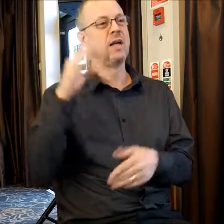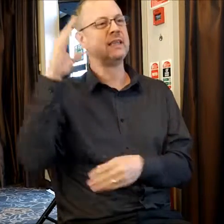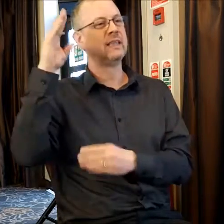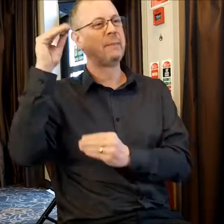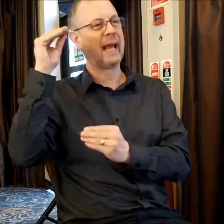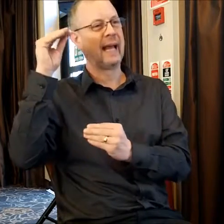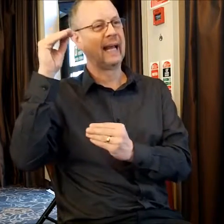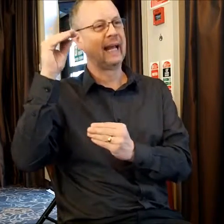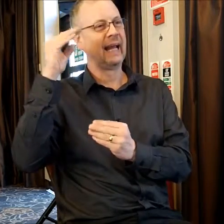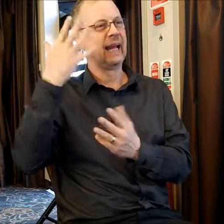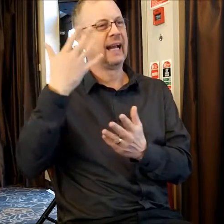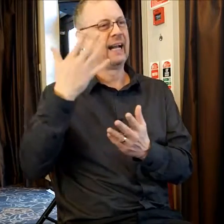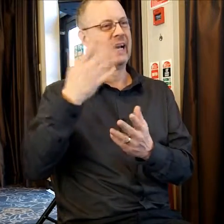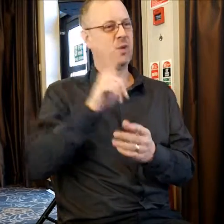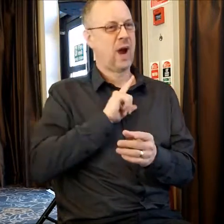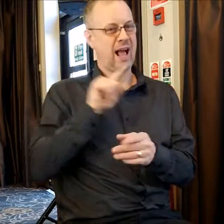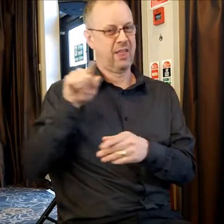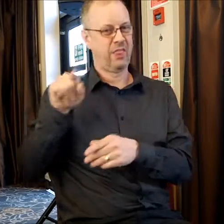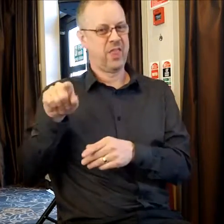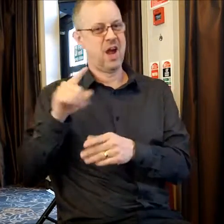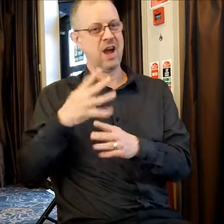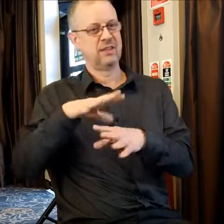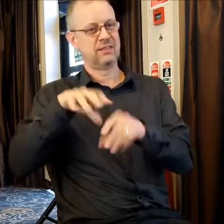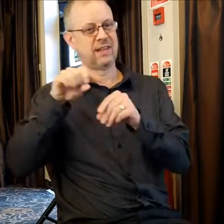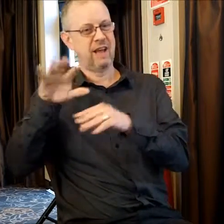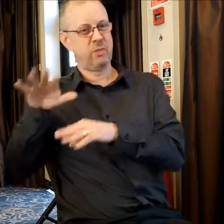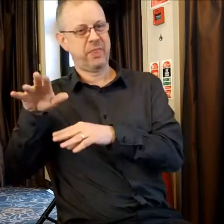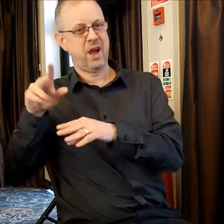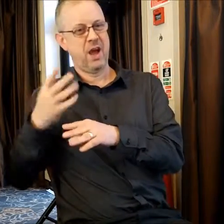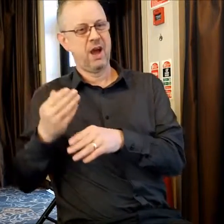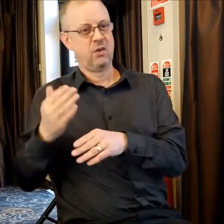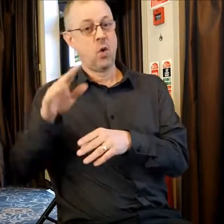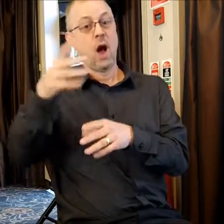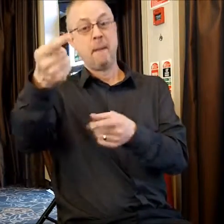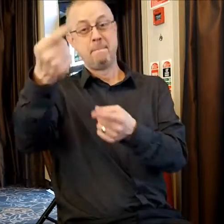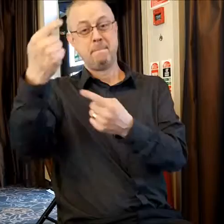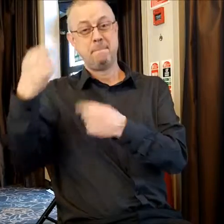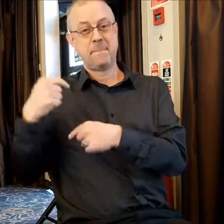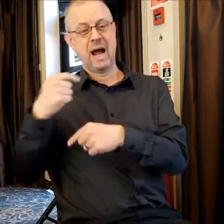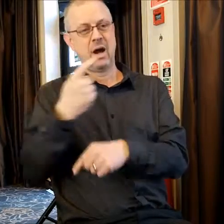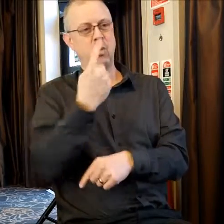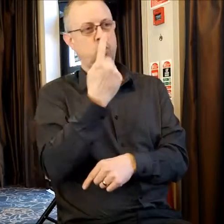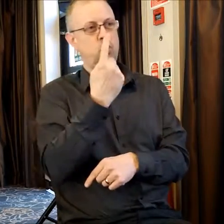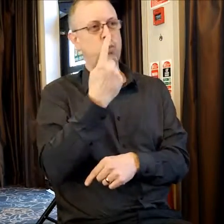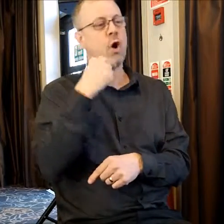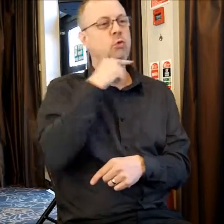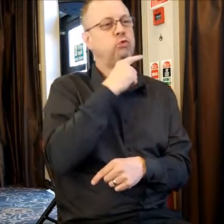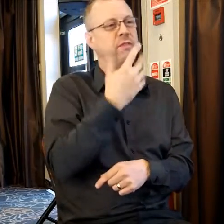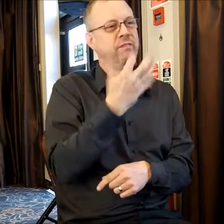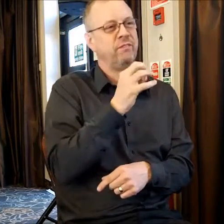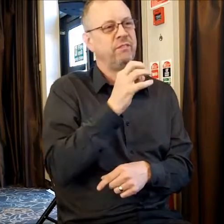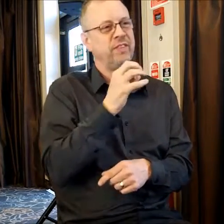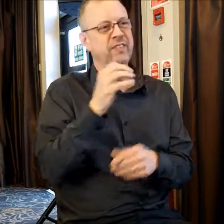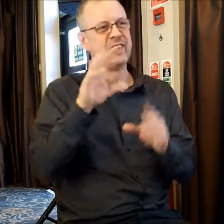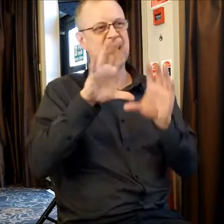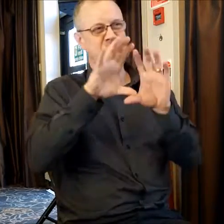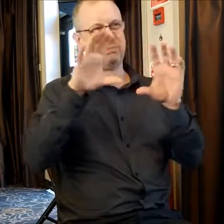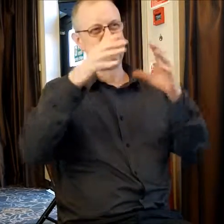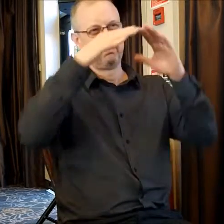transshipment. It all got back there, some 150 containers collected from all over, went into Cotonou, up